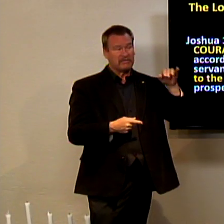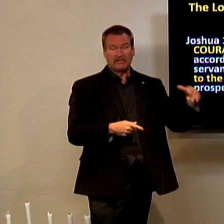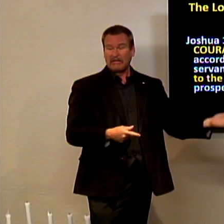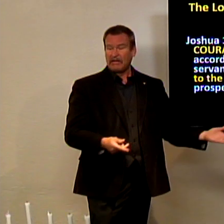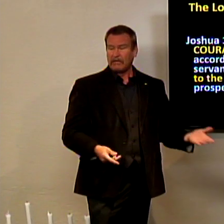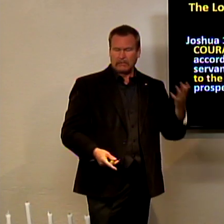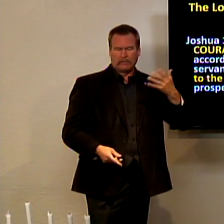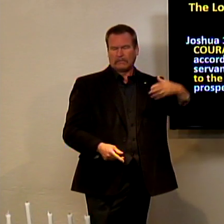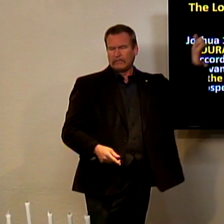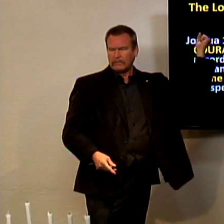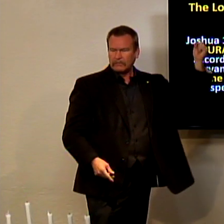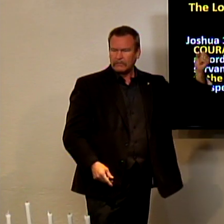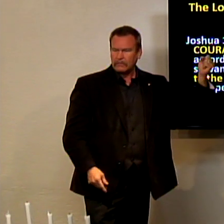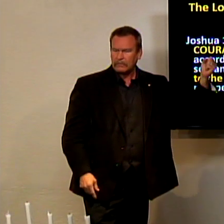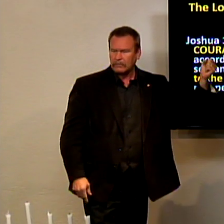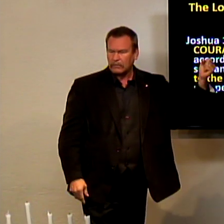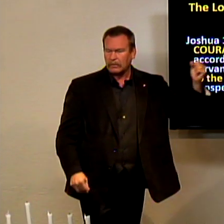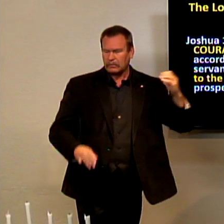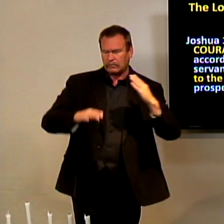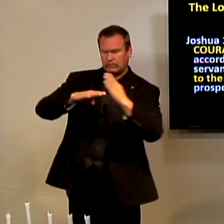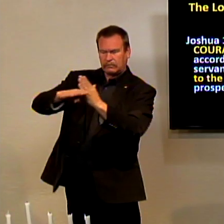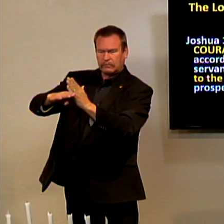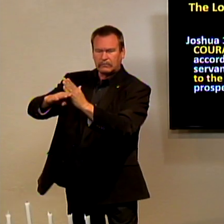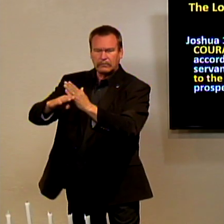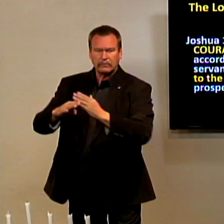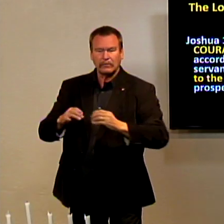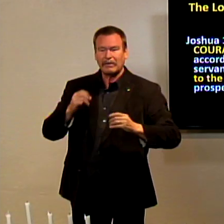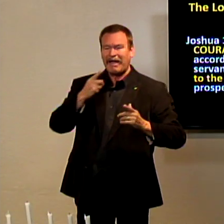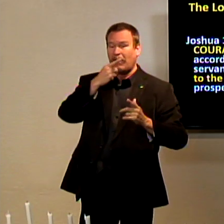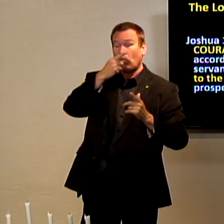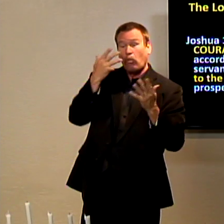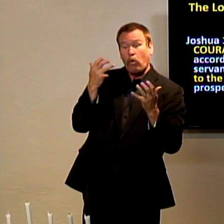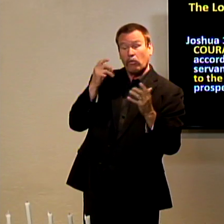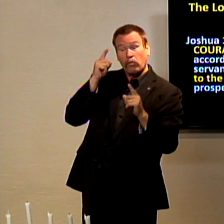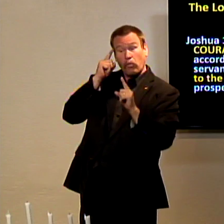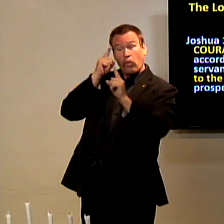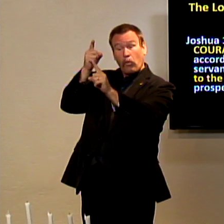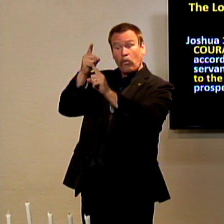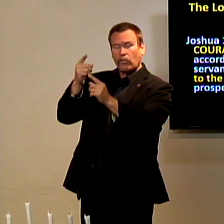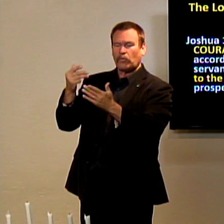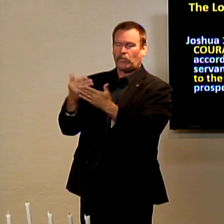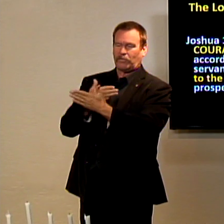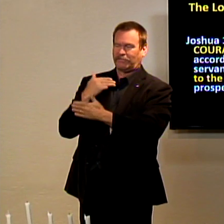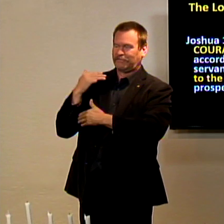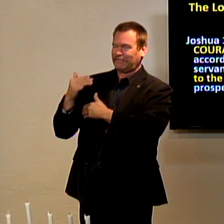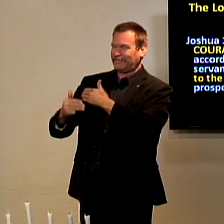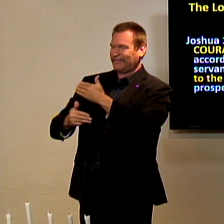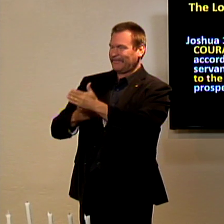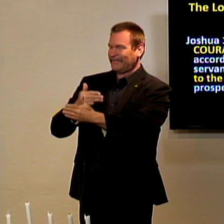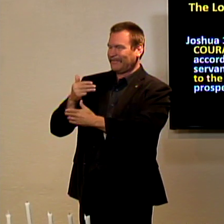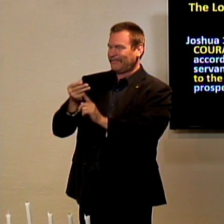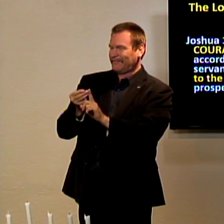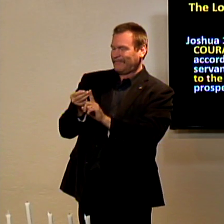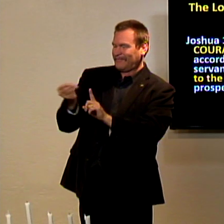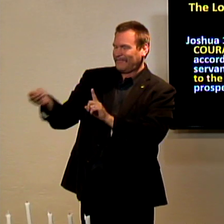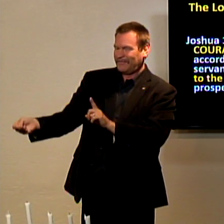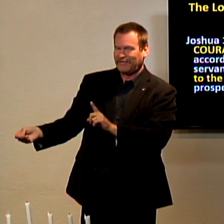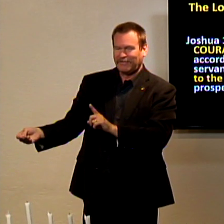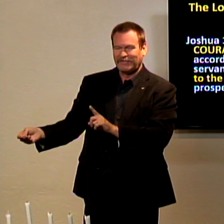old. But God took him, and God prevented that. Because it was time to pass